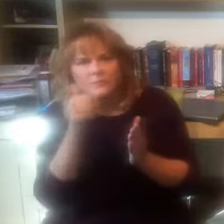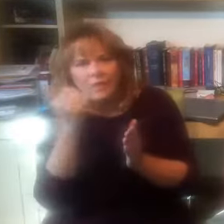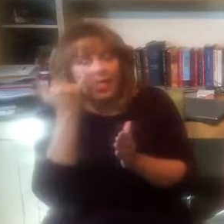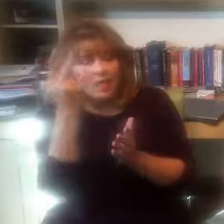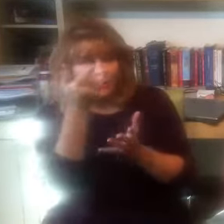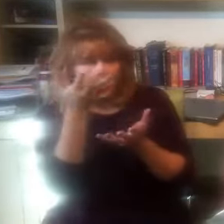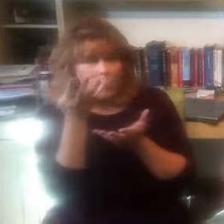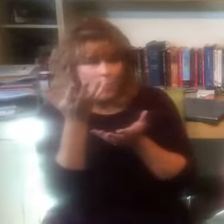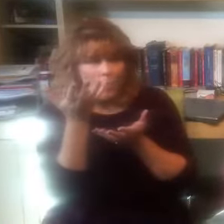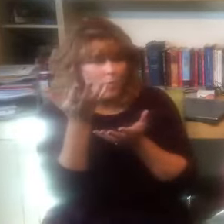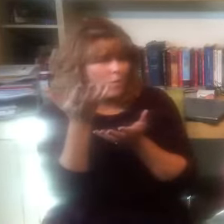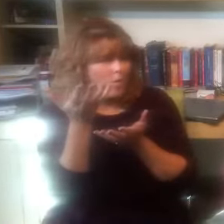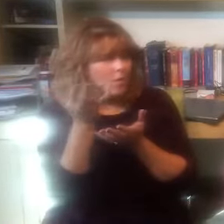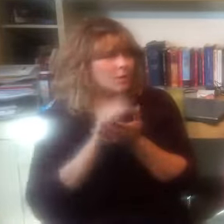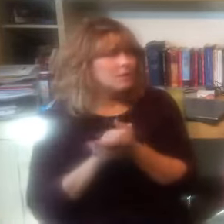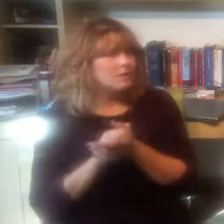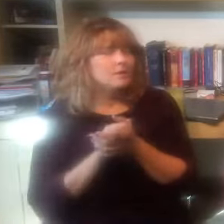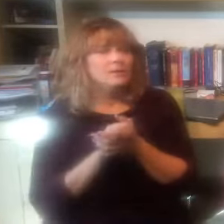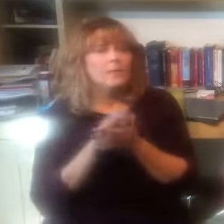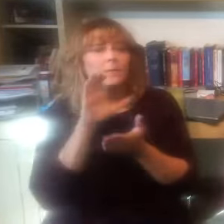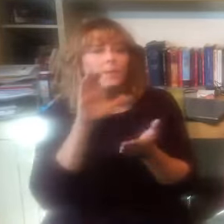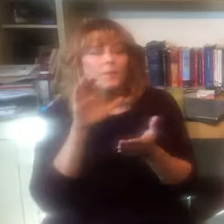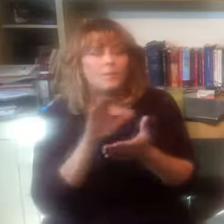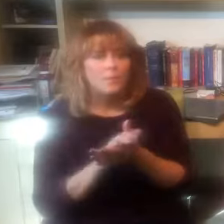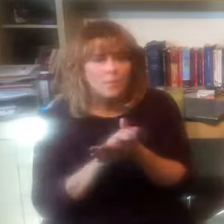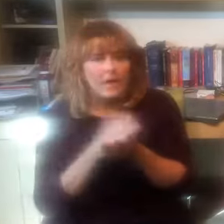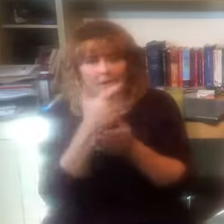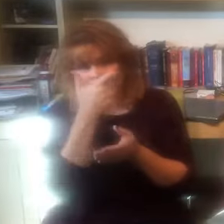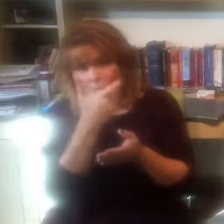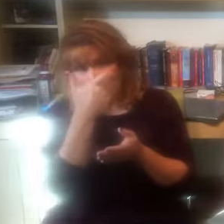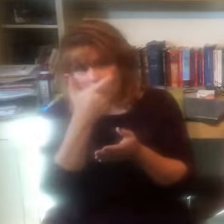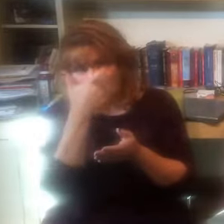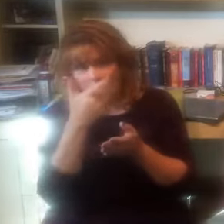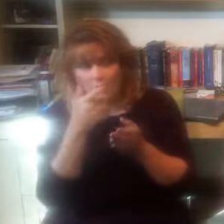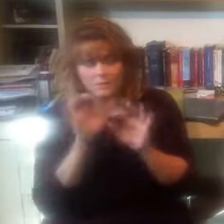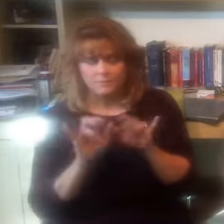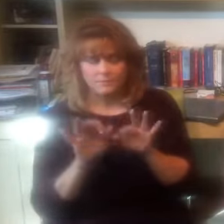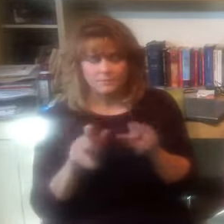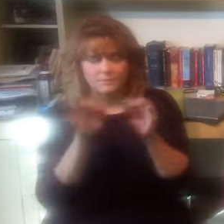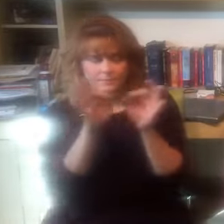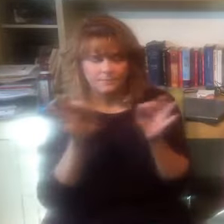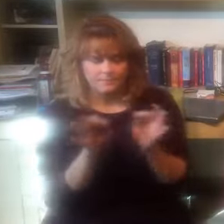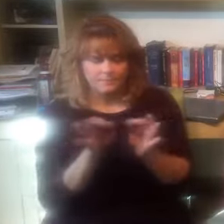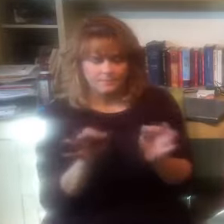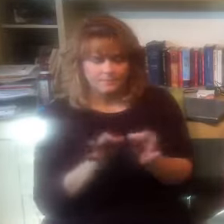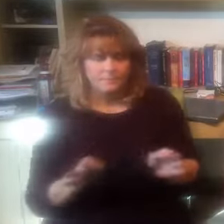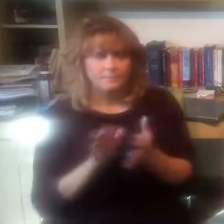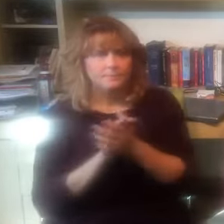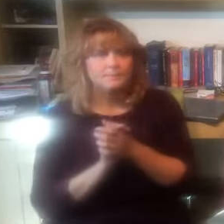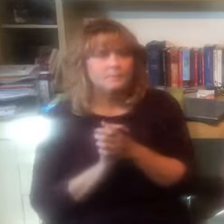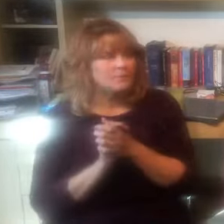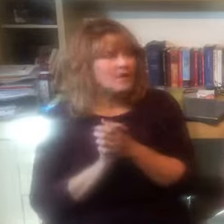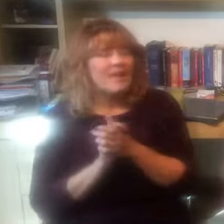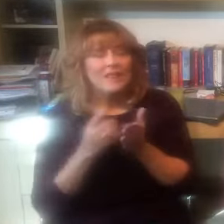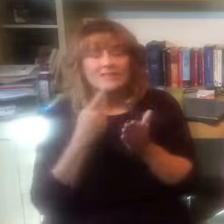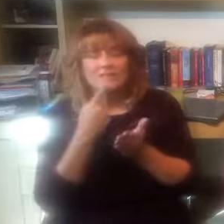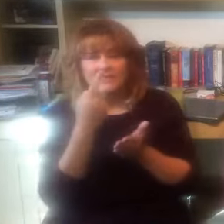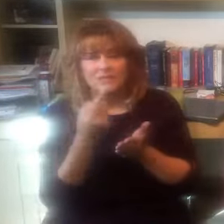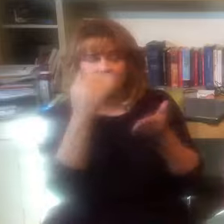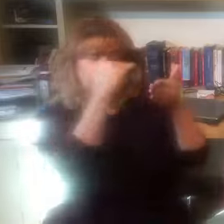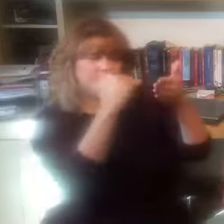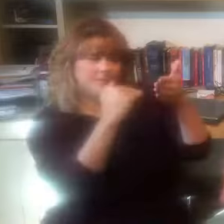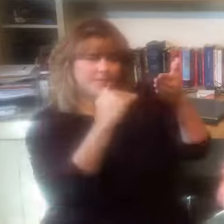of those, Sherry, my wife, watches the comments and everything. So and then she'll give us a list